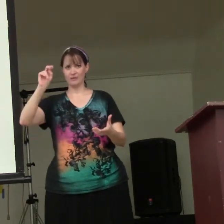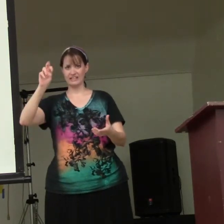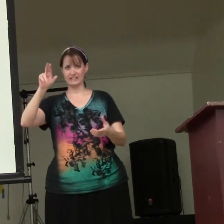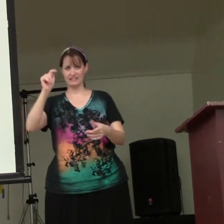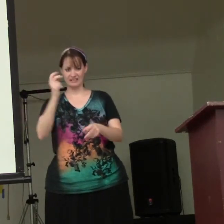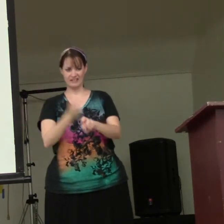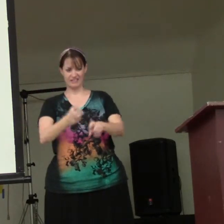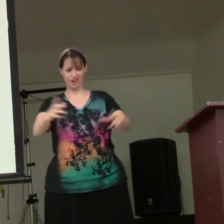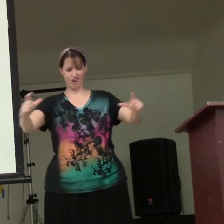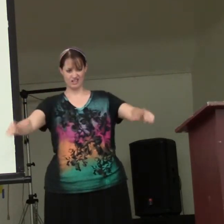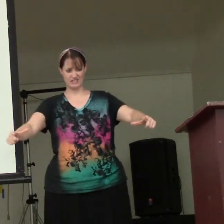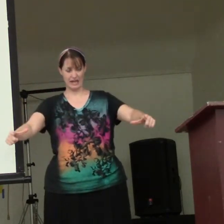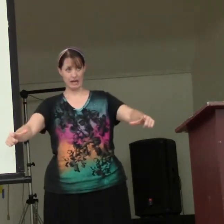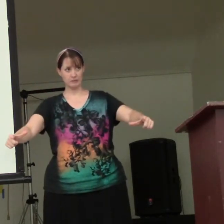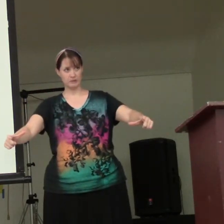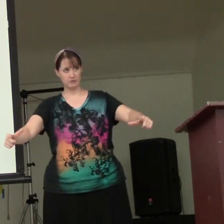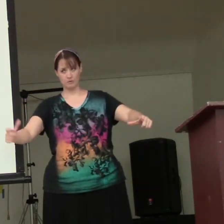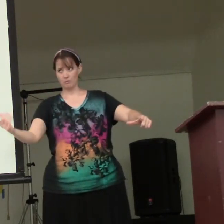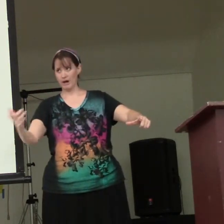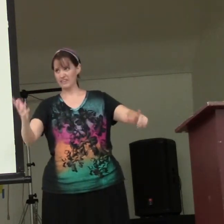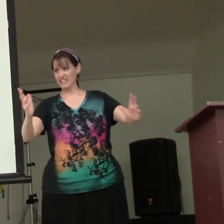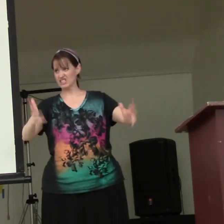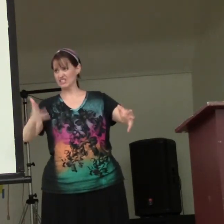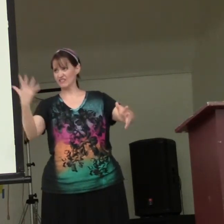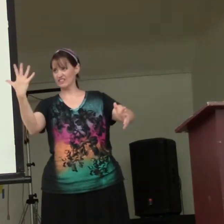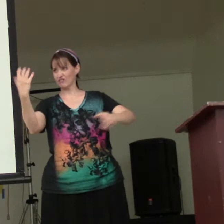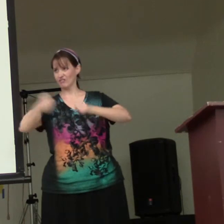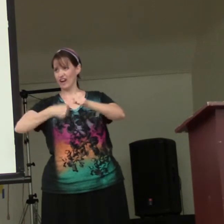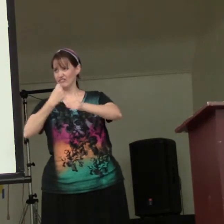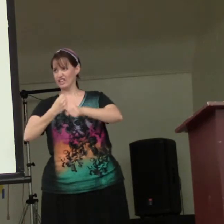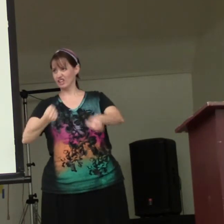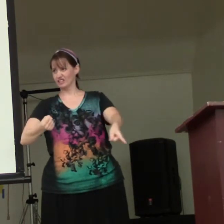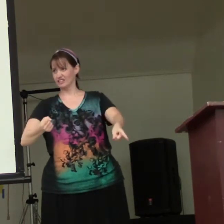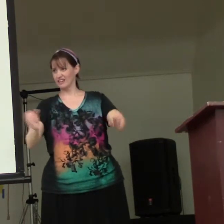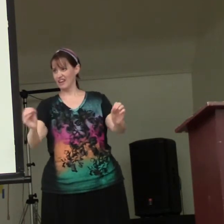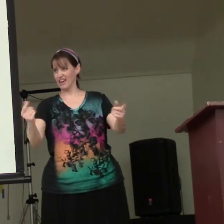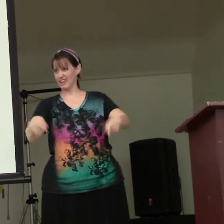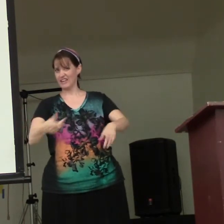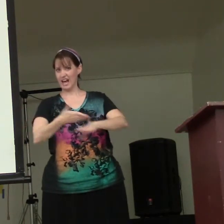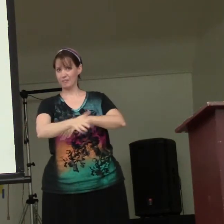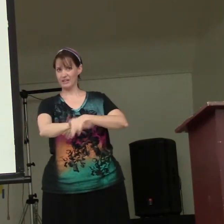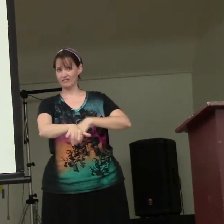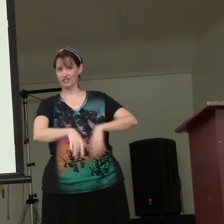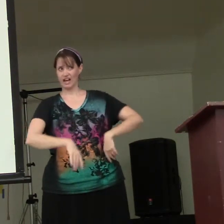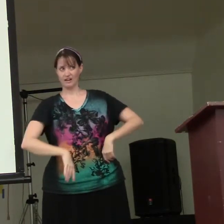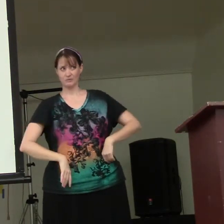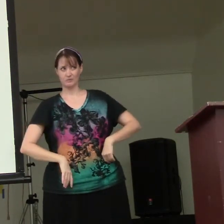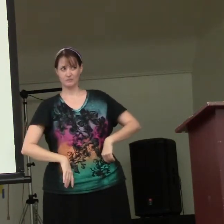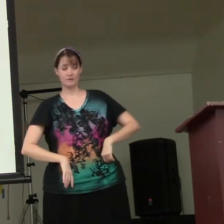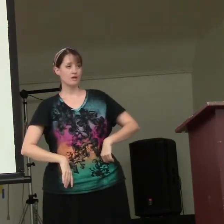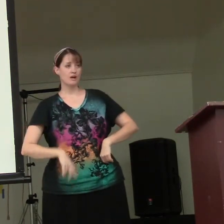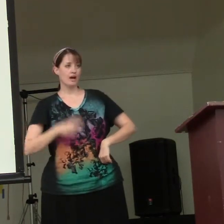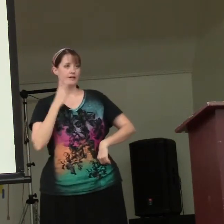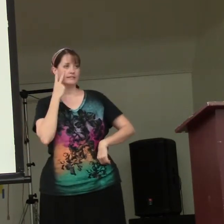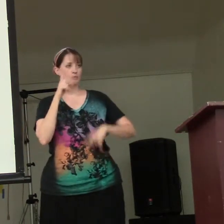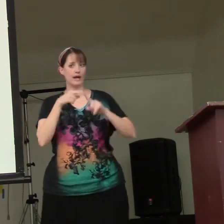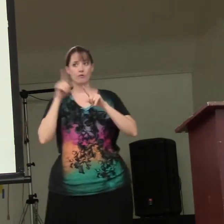concrete, that hard slab. Wow, and then he just left it there for 5 years. And nothing happened after that. I see when I